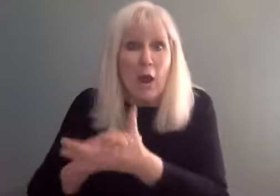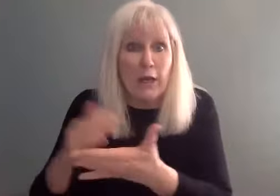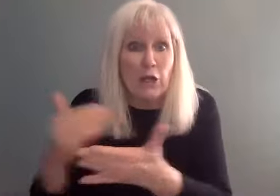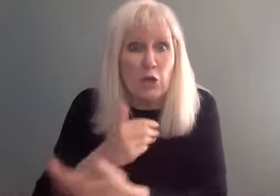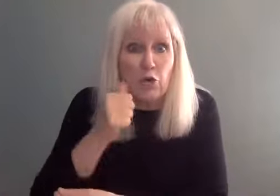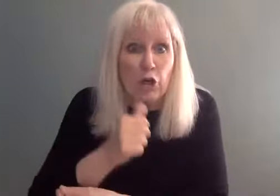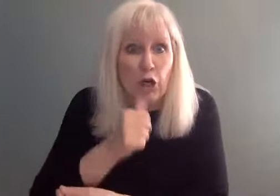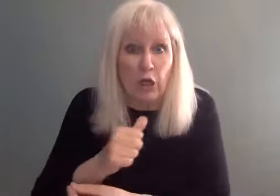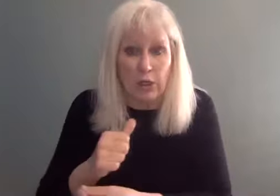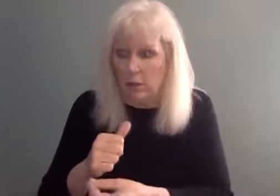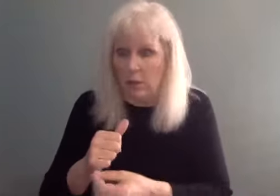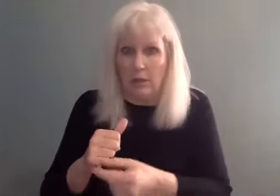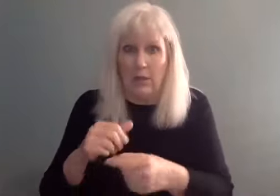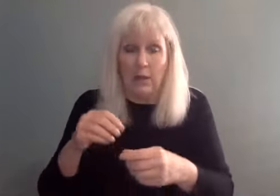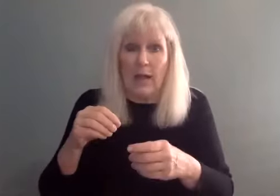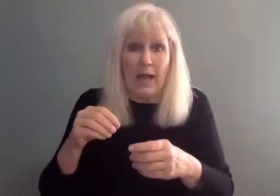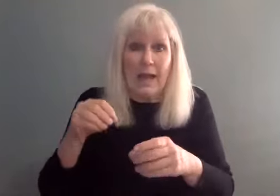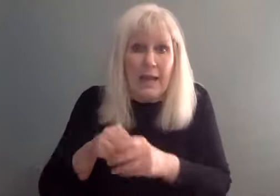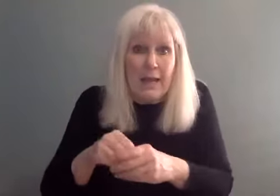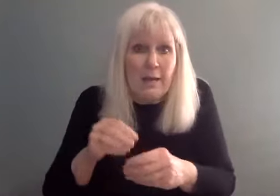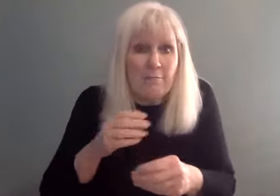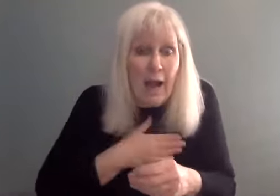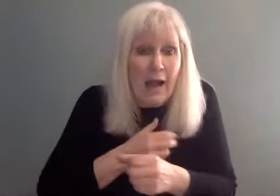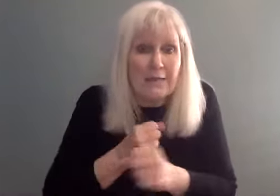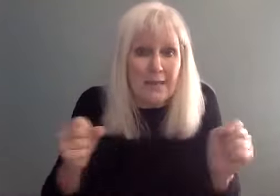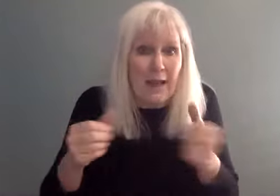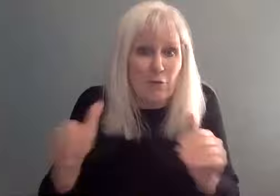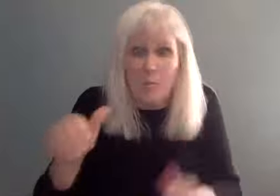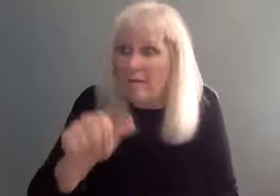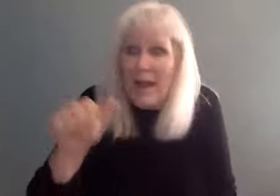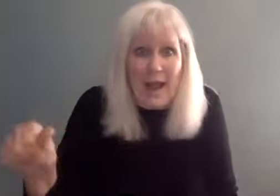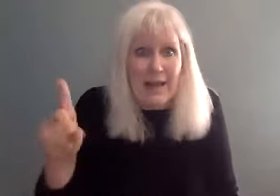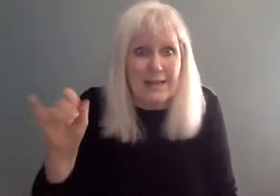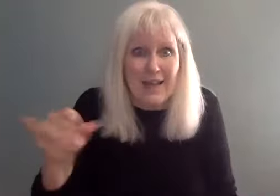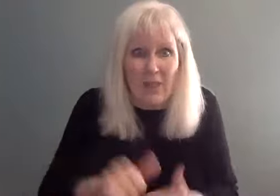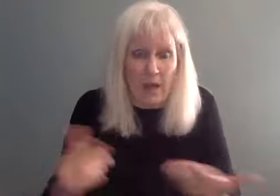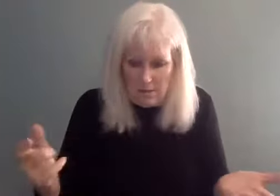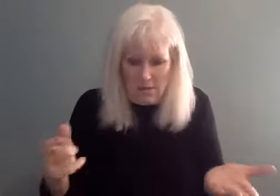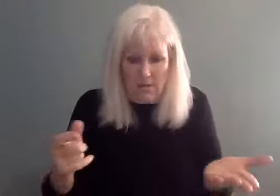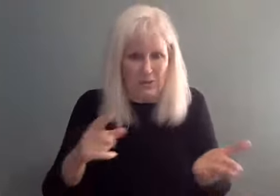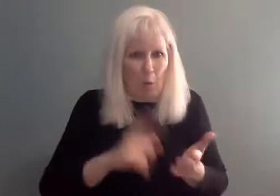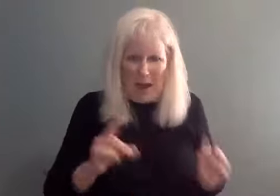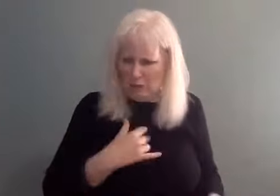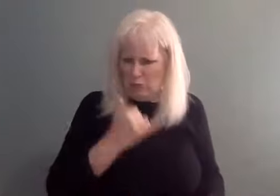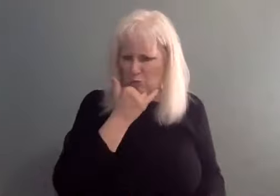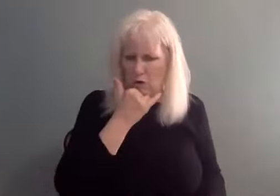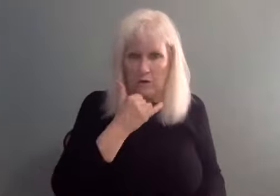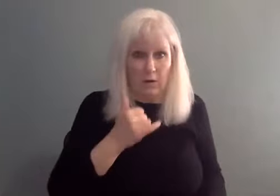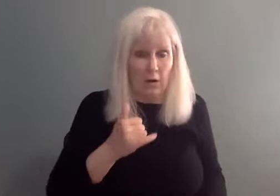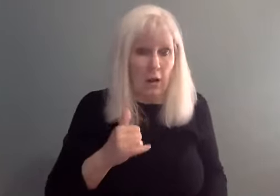order, inside my room, inside my safe room of Alcoholics Anonymous. He said I couldn't throw the hot coffee on him. I wanted